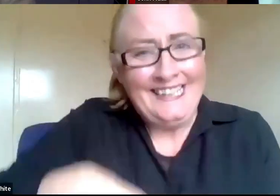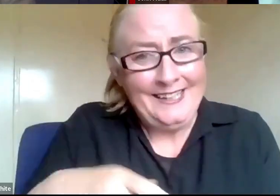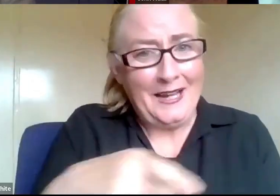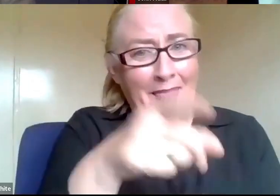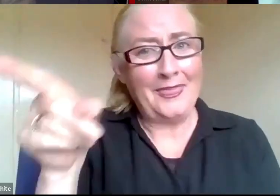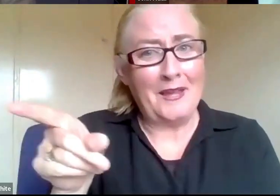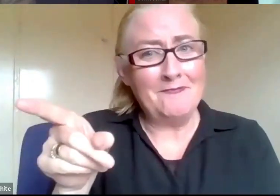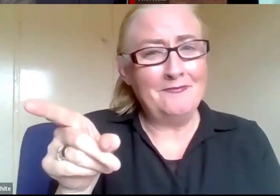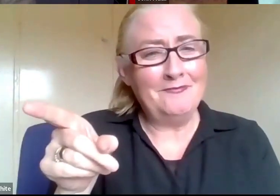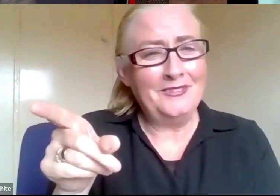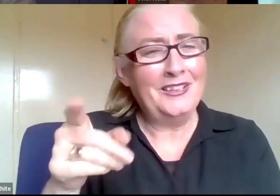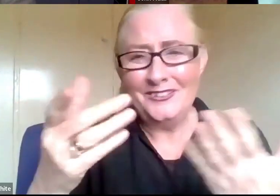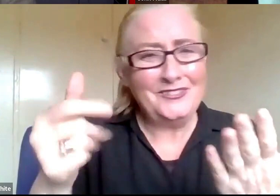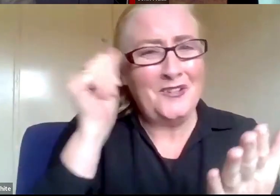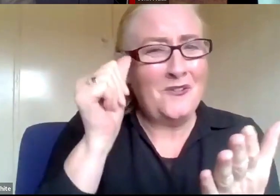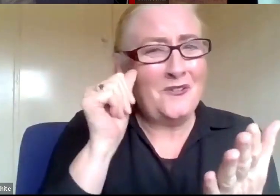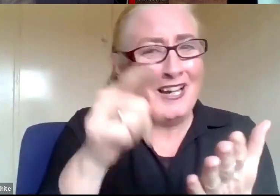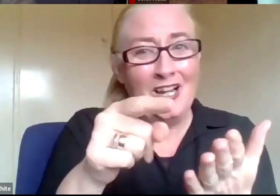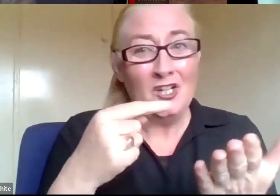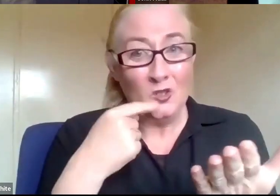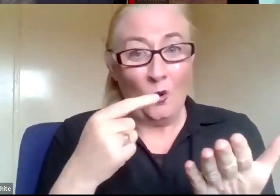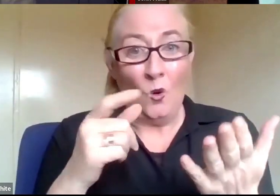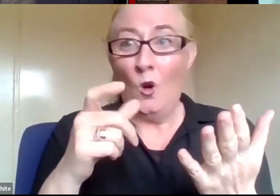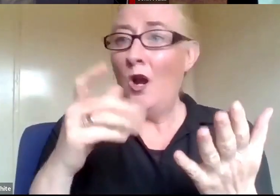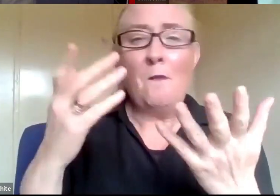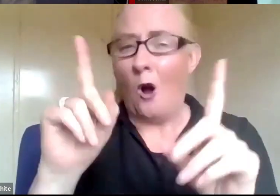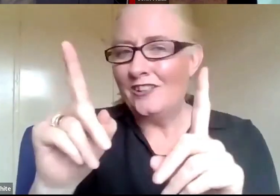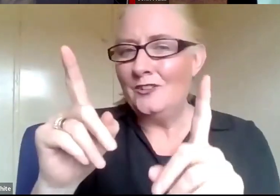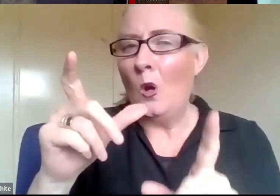world needs it. So this is critical.